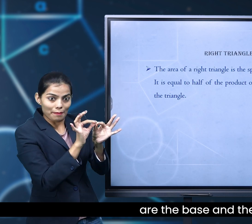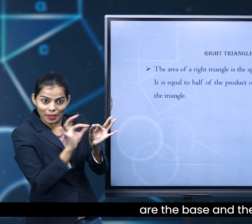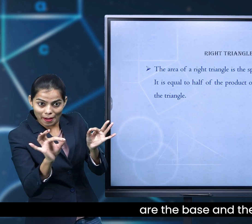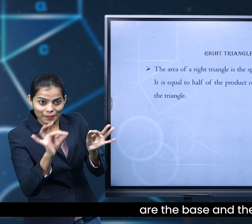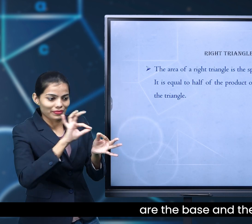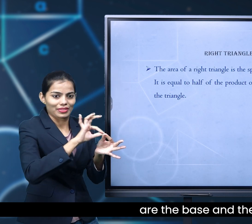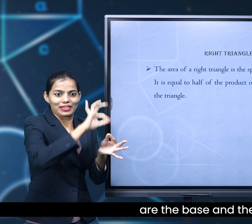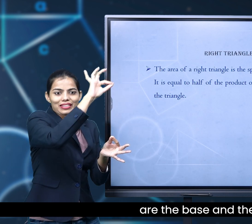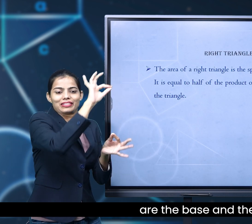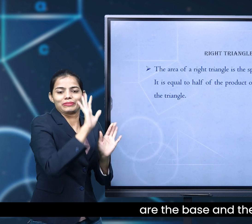the altitude.